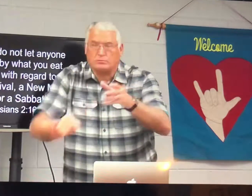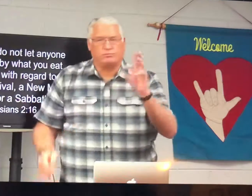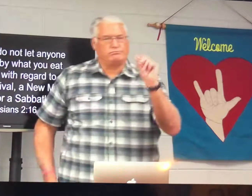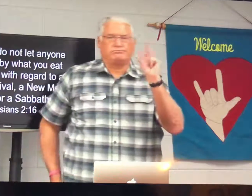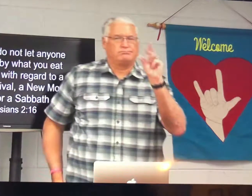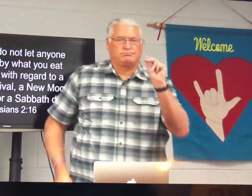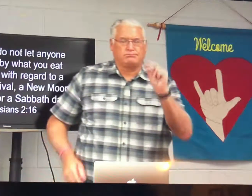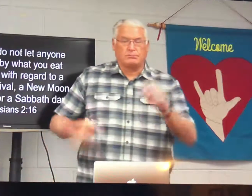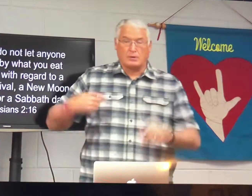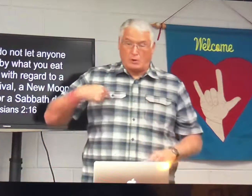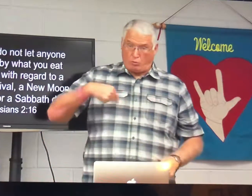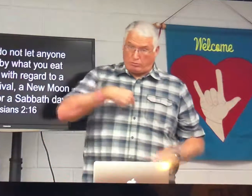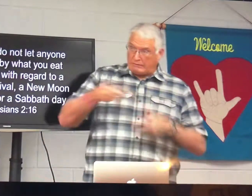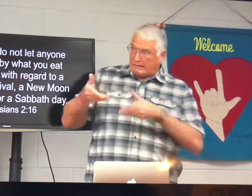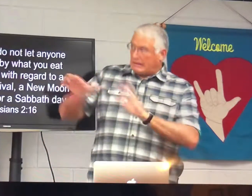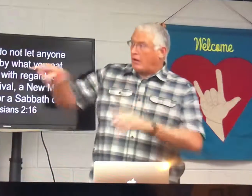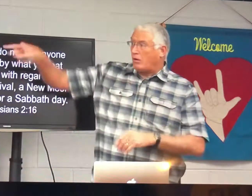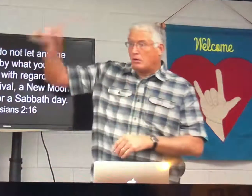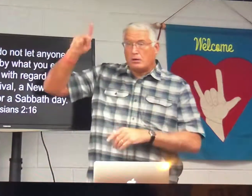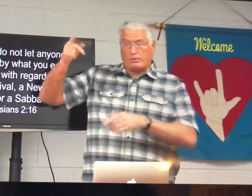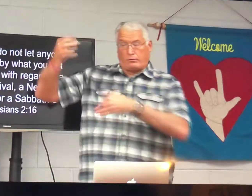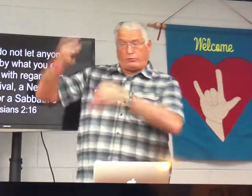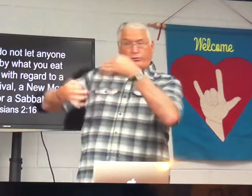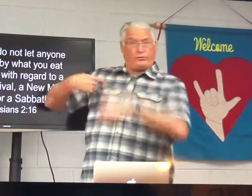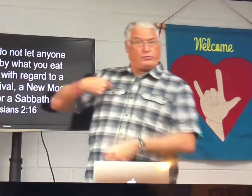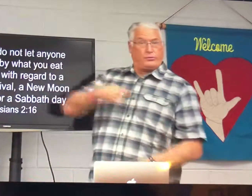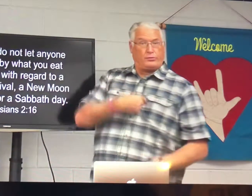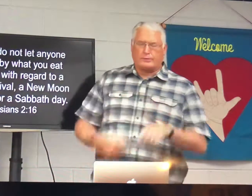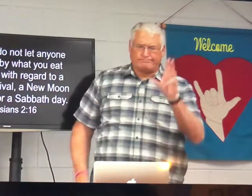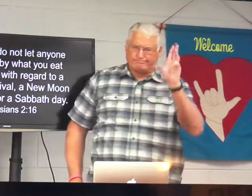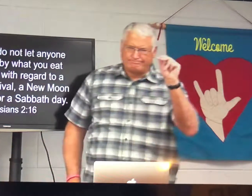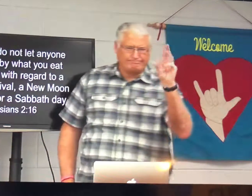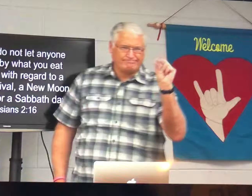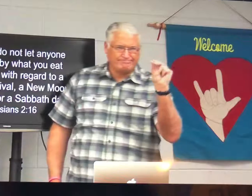Here, while I read things, I read. Never mind.